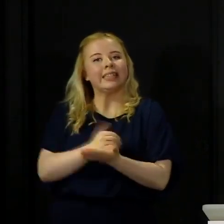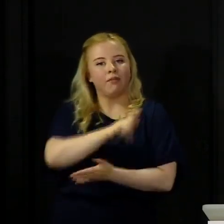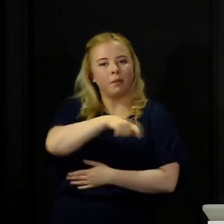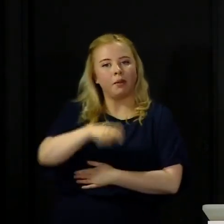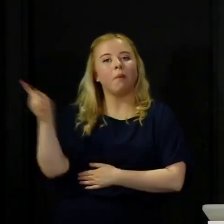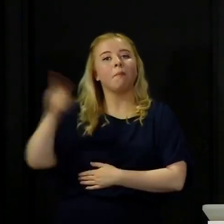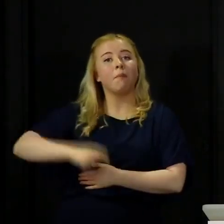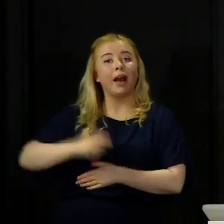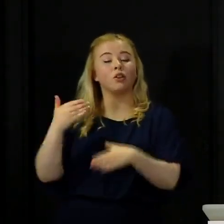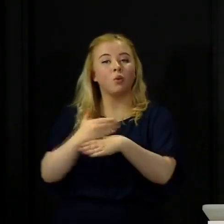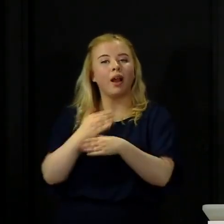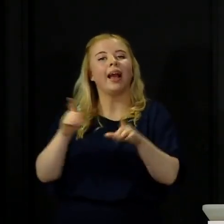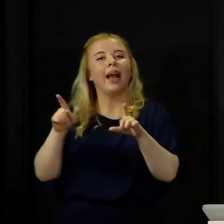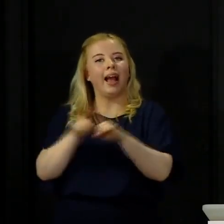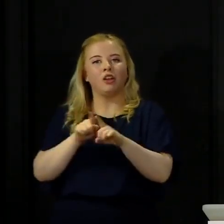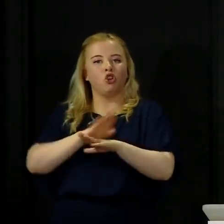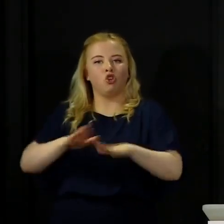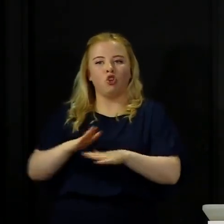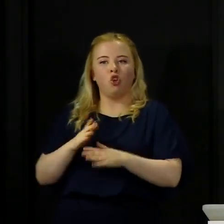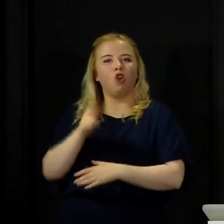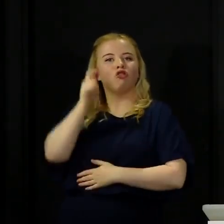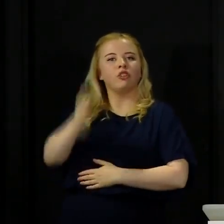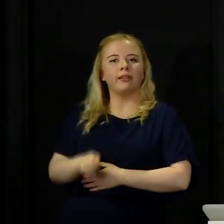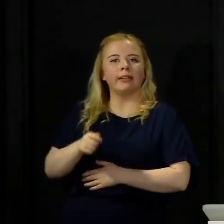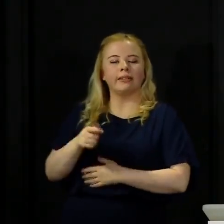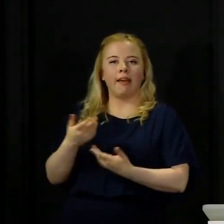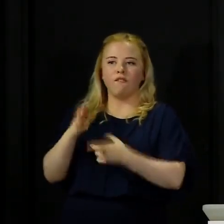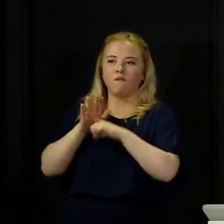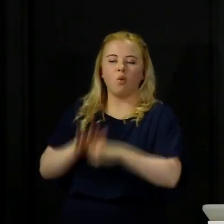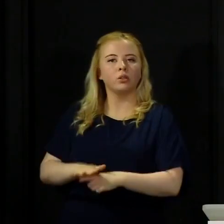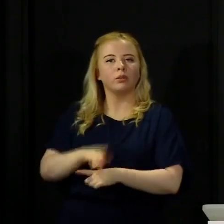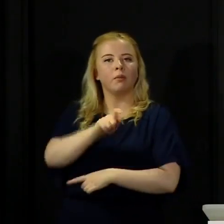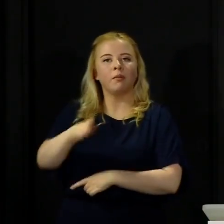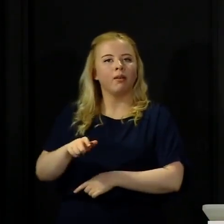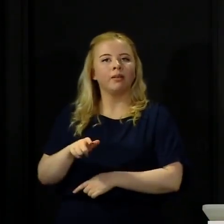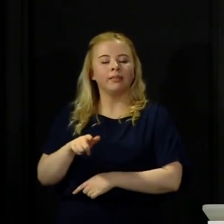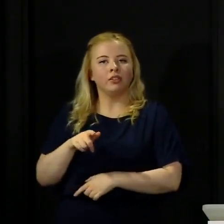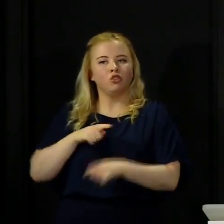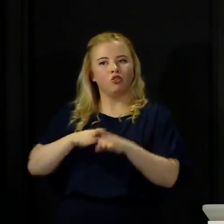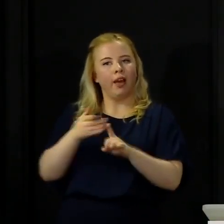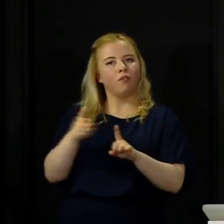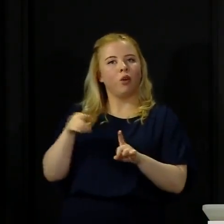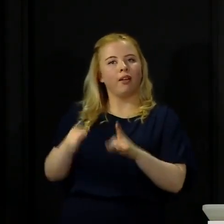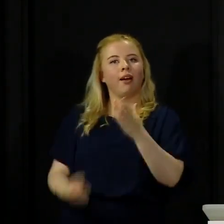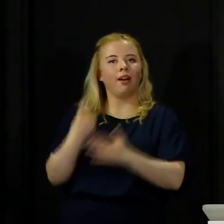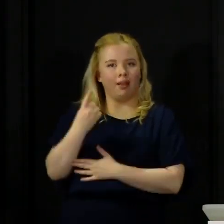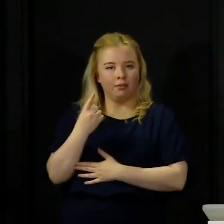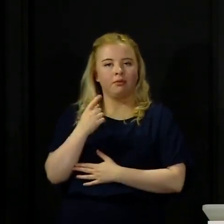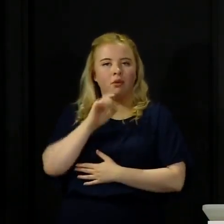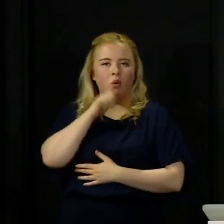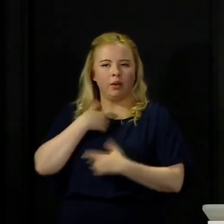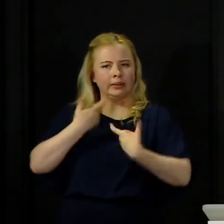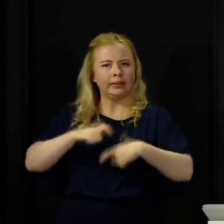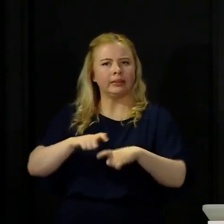redundancies and worker layoffs that can be avoided. So all of these discussions are important, and we'll continue to progress them all.